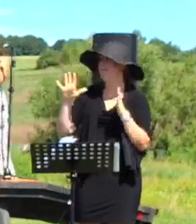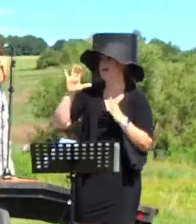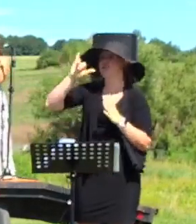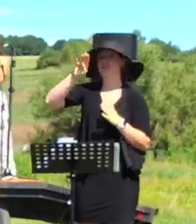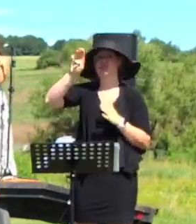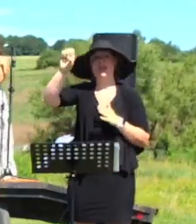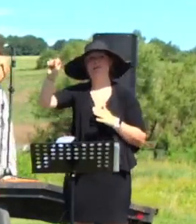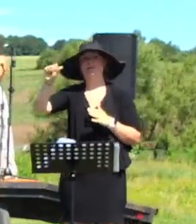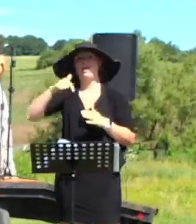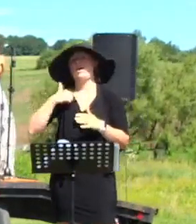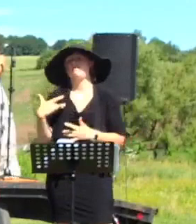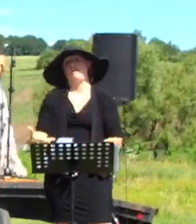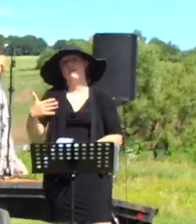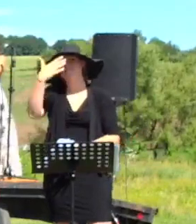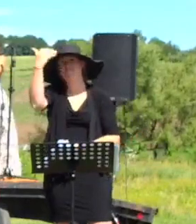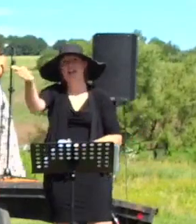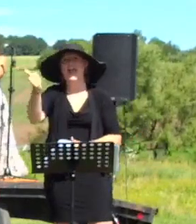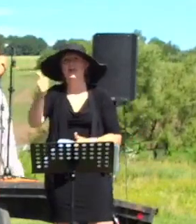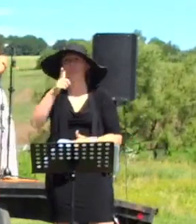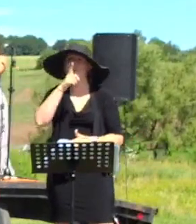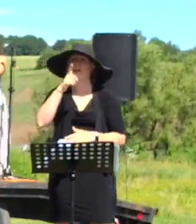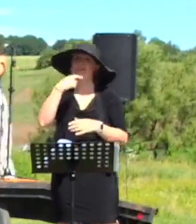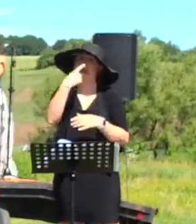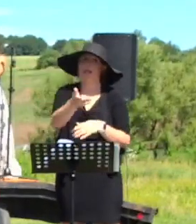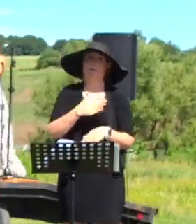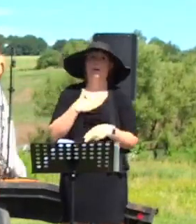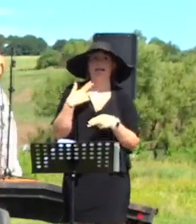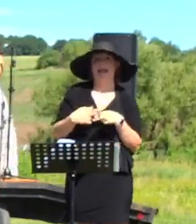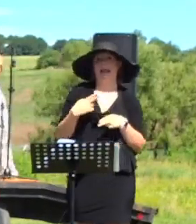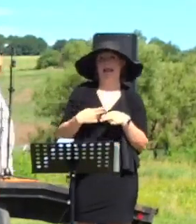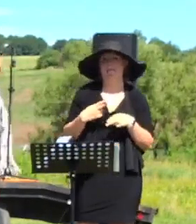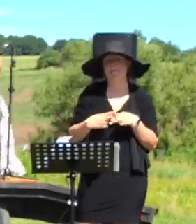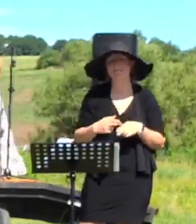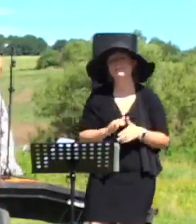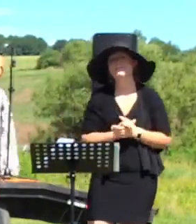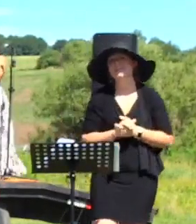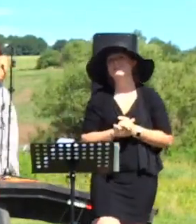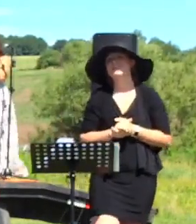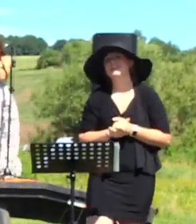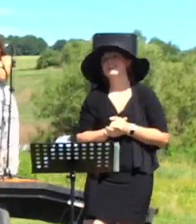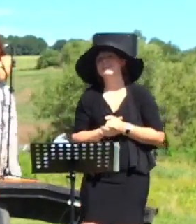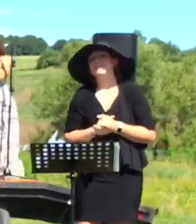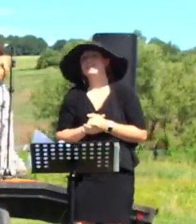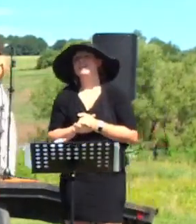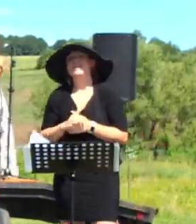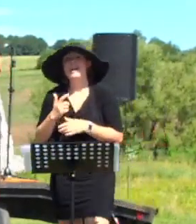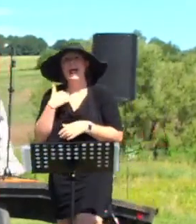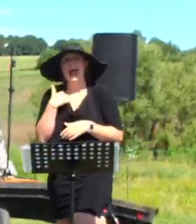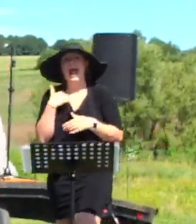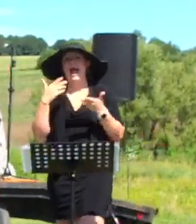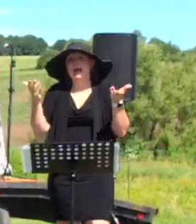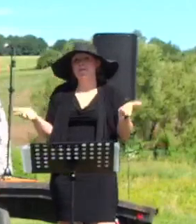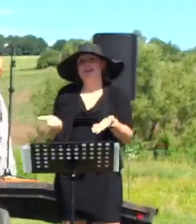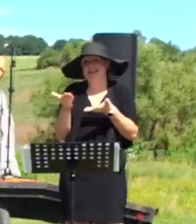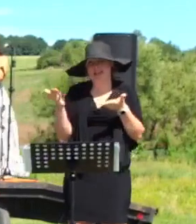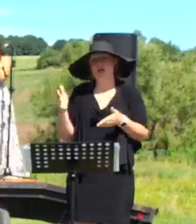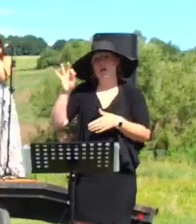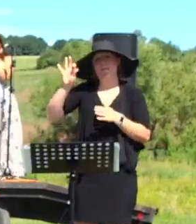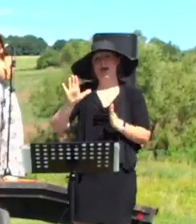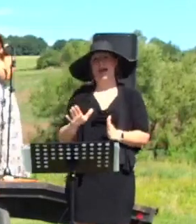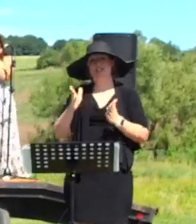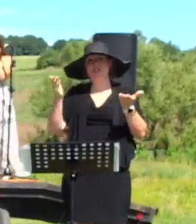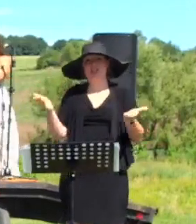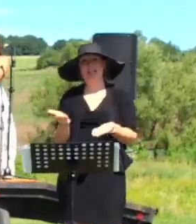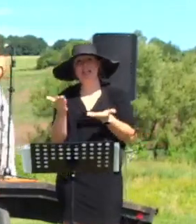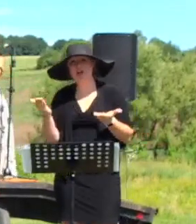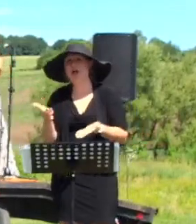to introduce myself. I think that's what it is. At least that's what I'm going to tell myself. So I am the discipleship pastor, which is pretty